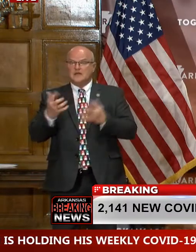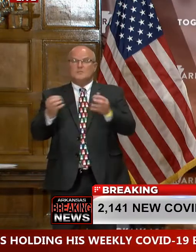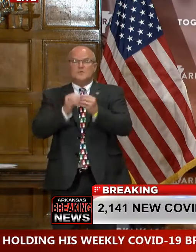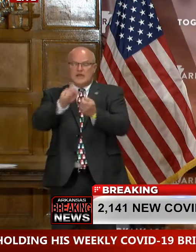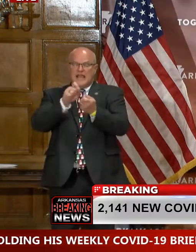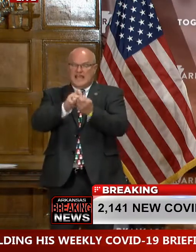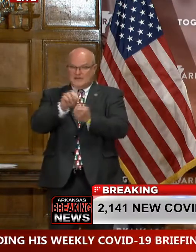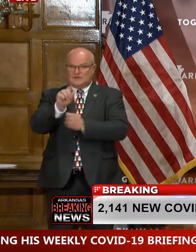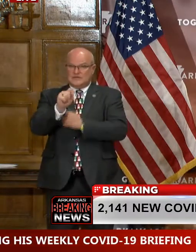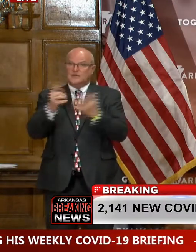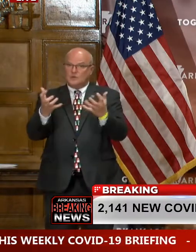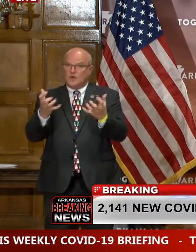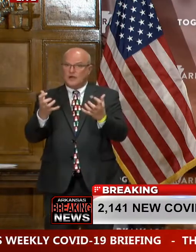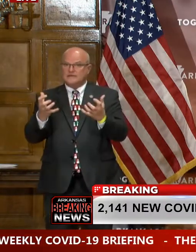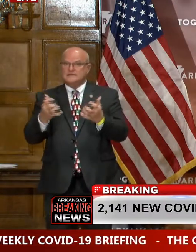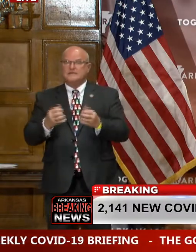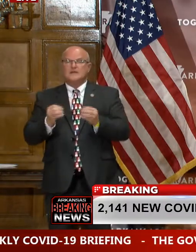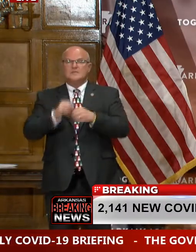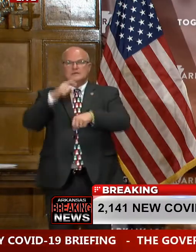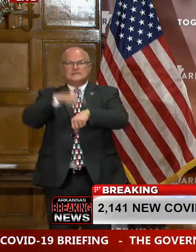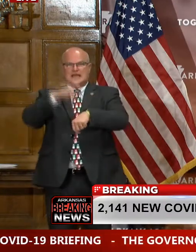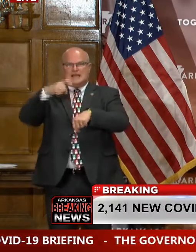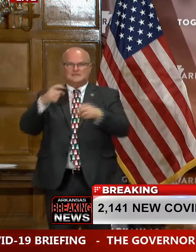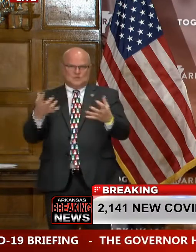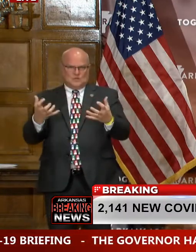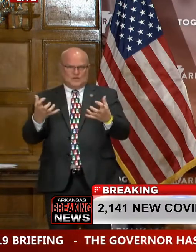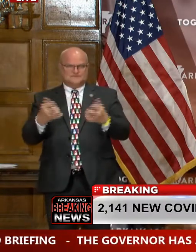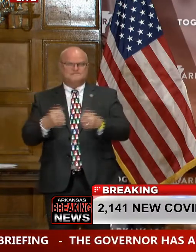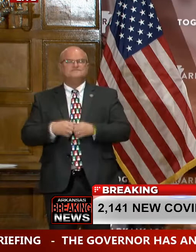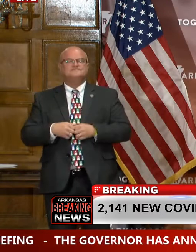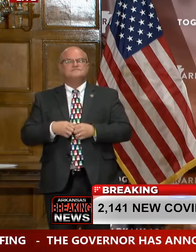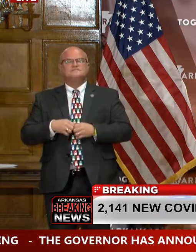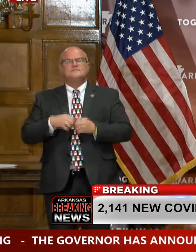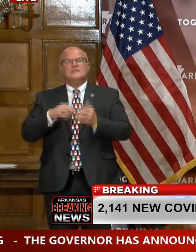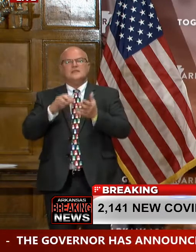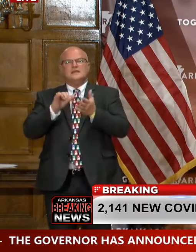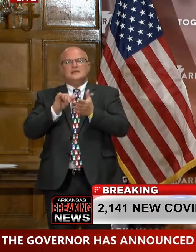accurate data, we'd like to have more timely data. And the